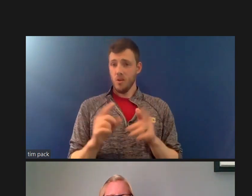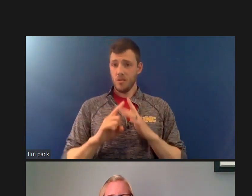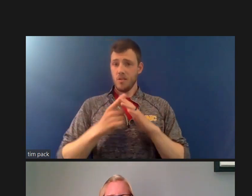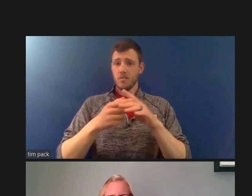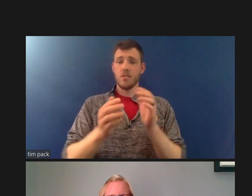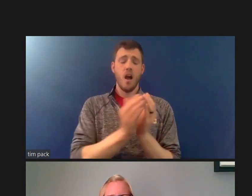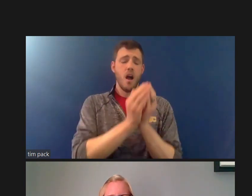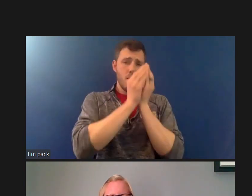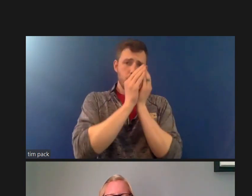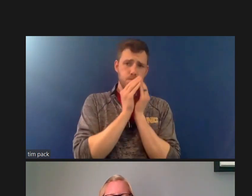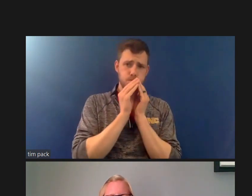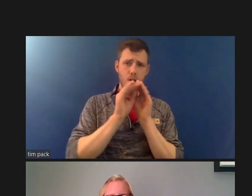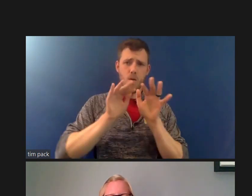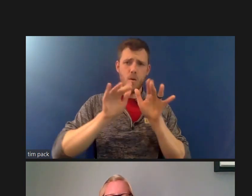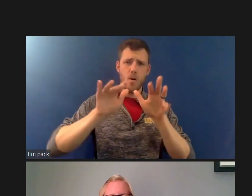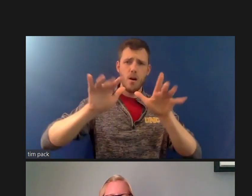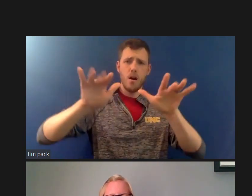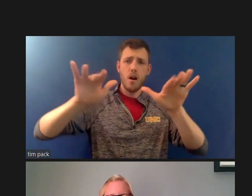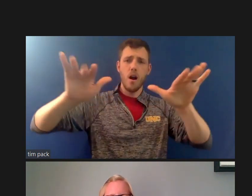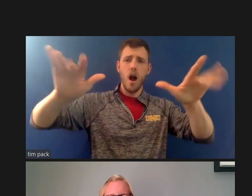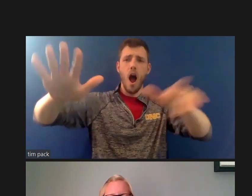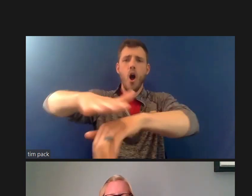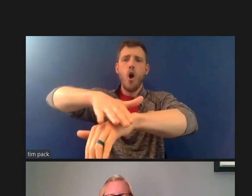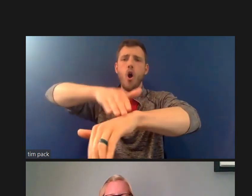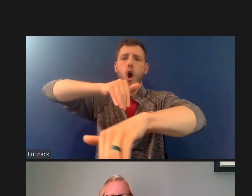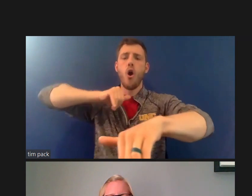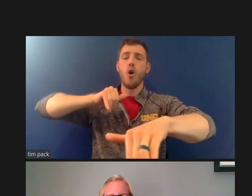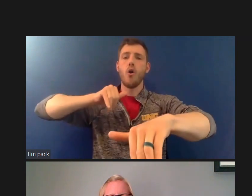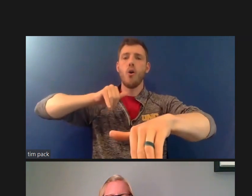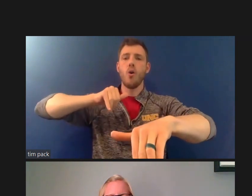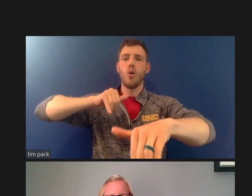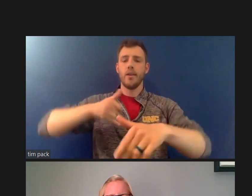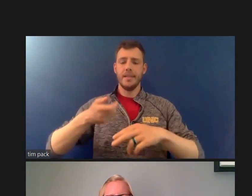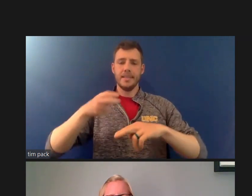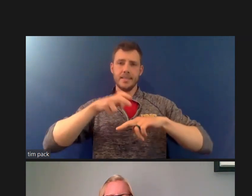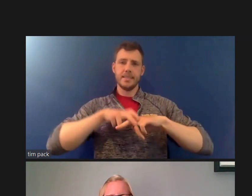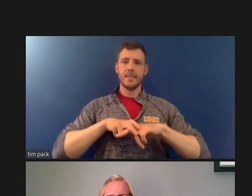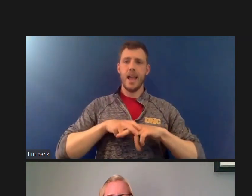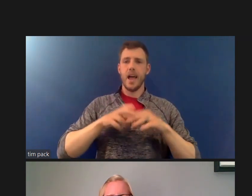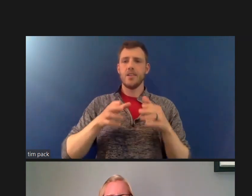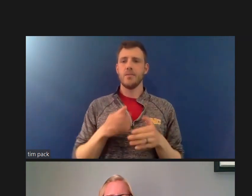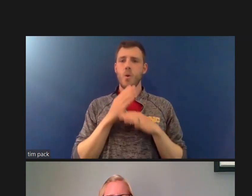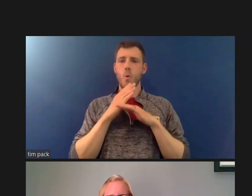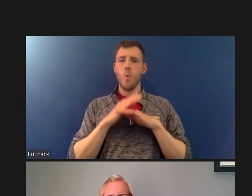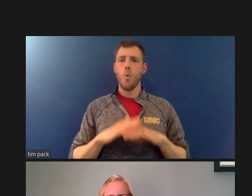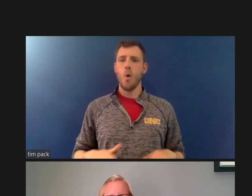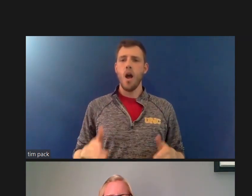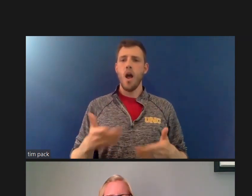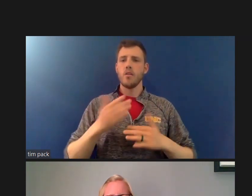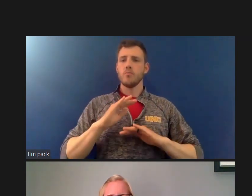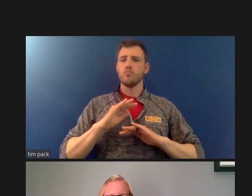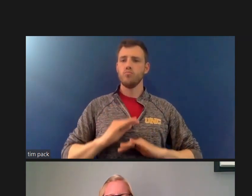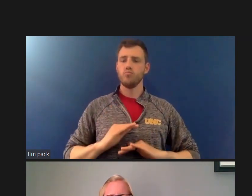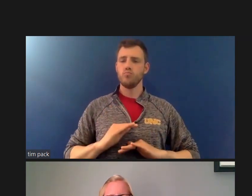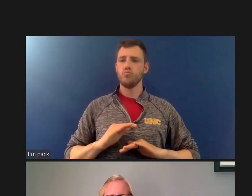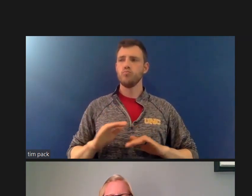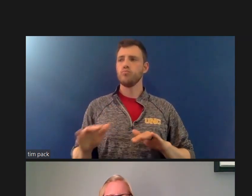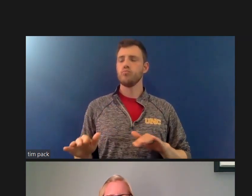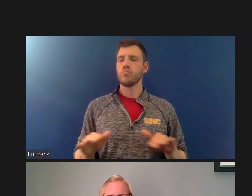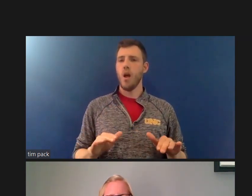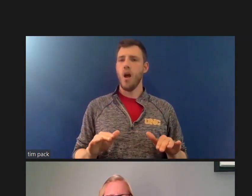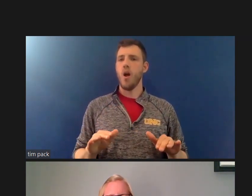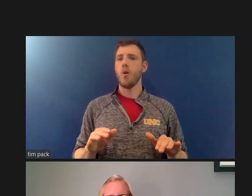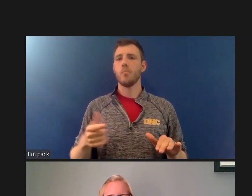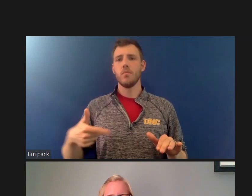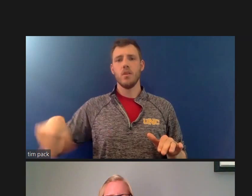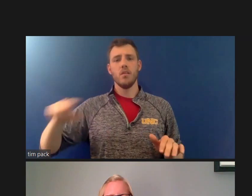platform with the delicate thing balanced on his knees was set apart. Him with the shell. Ralph, Ralph, let him